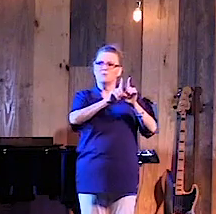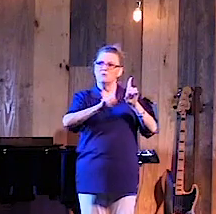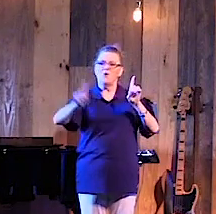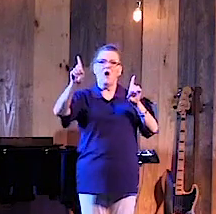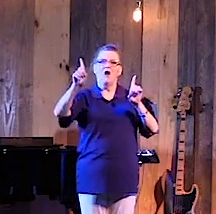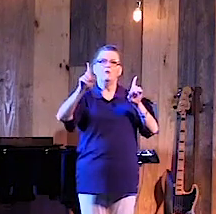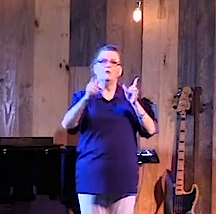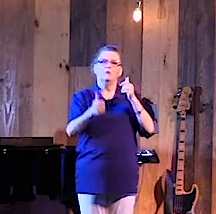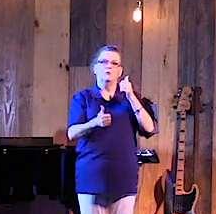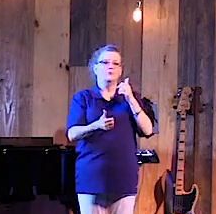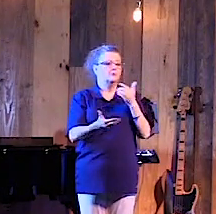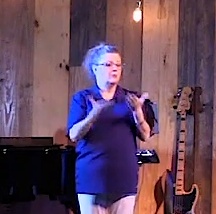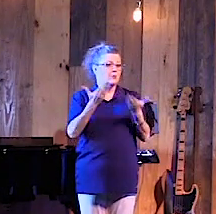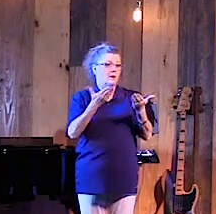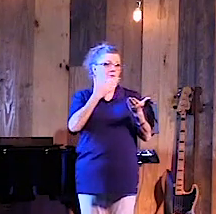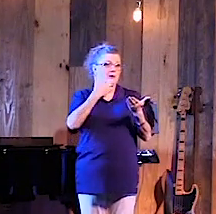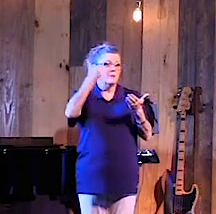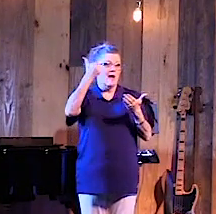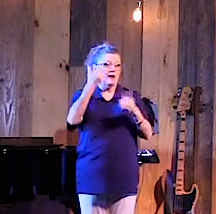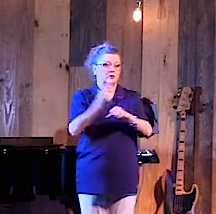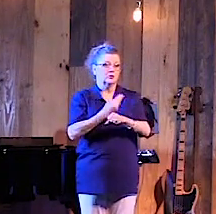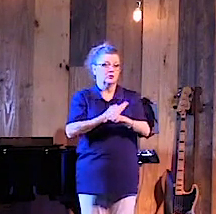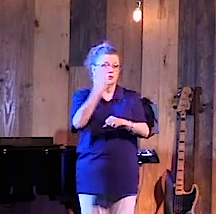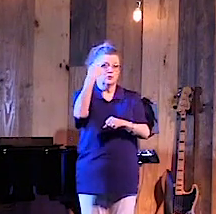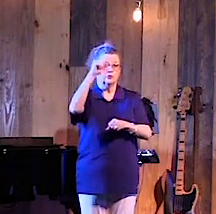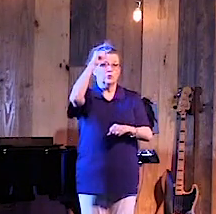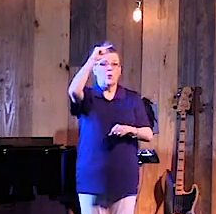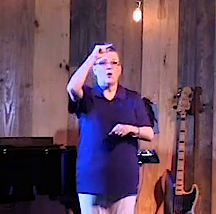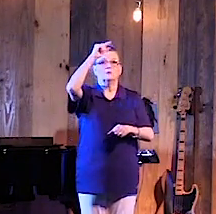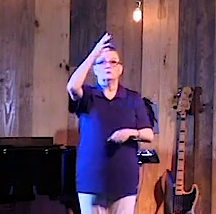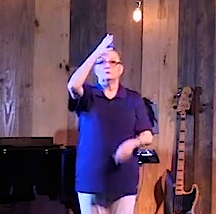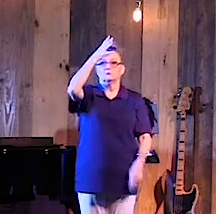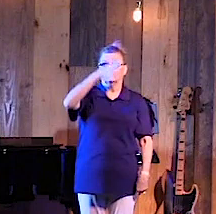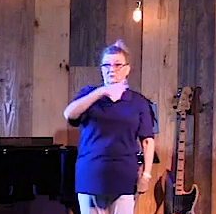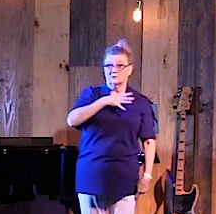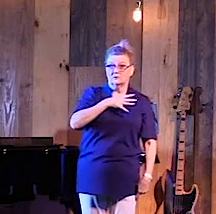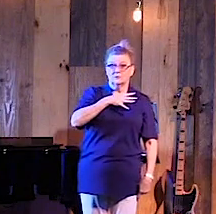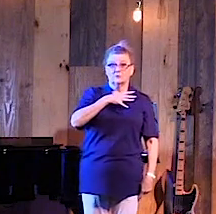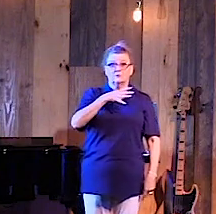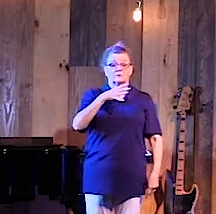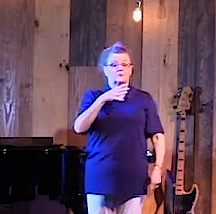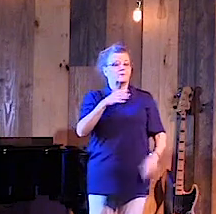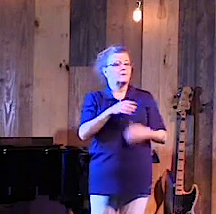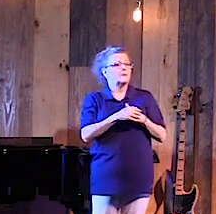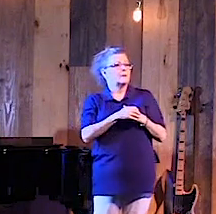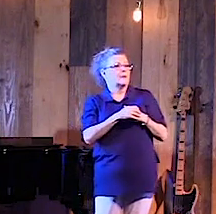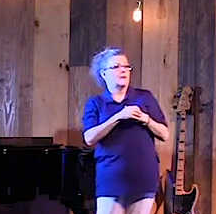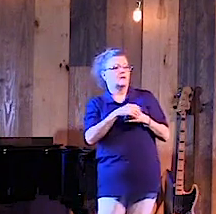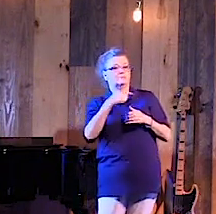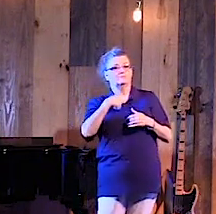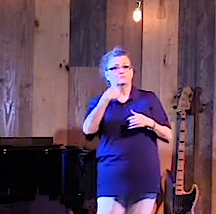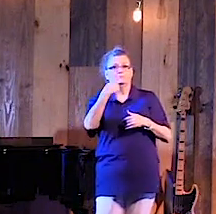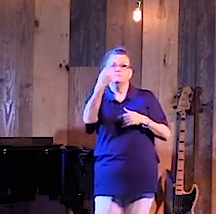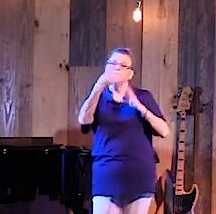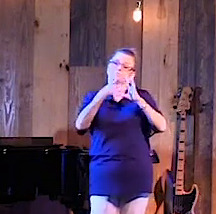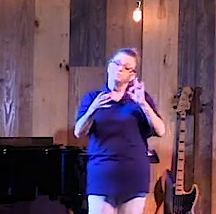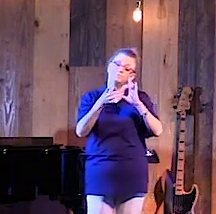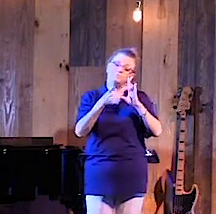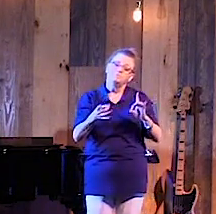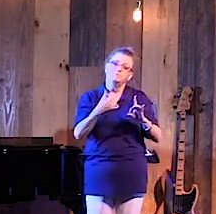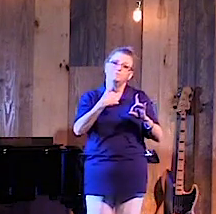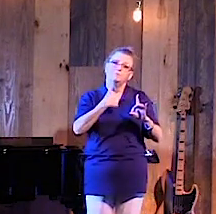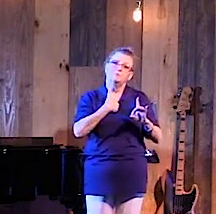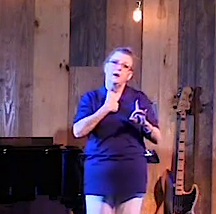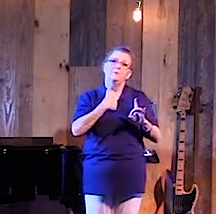the story is about the recklessness of God's love. So as I tell you this story, I'm going to point out and highlight the